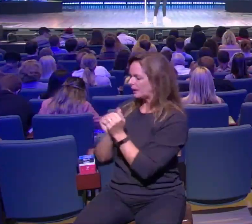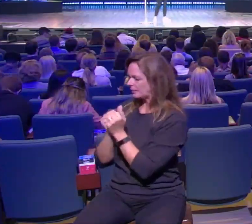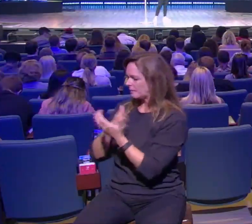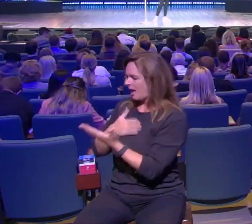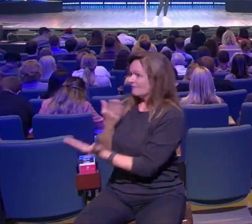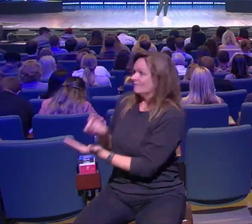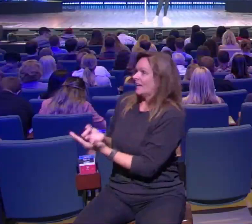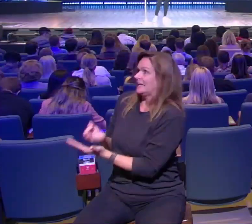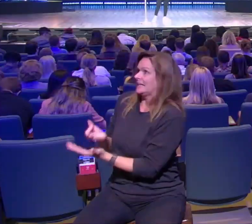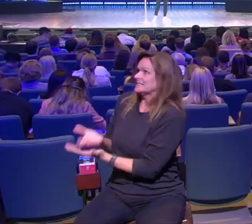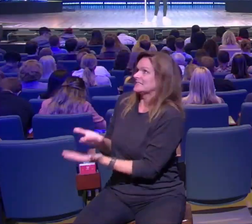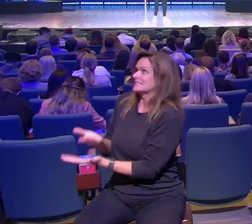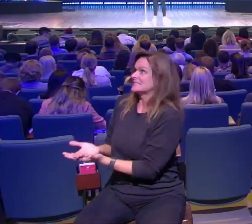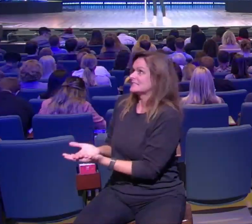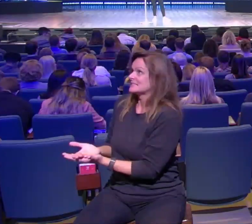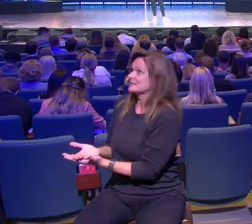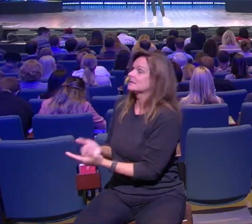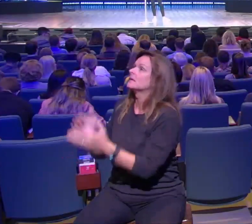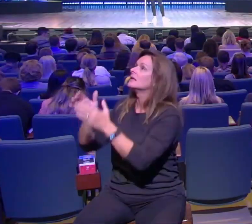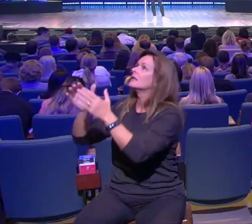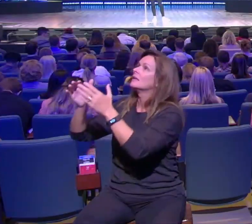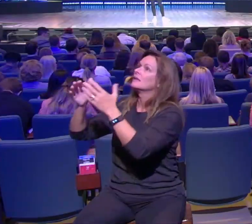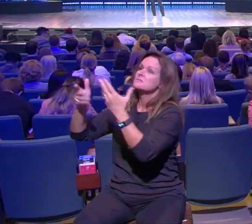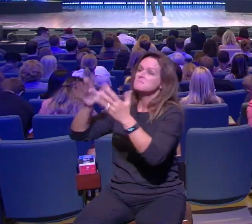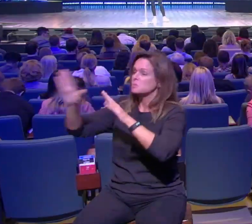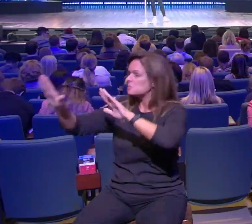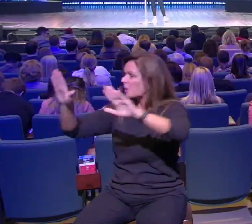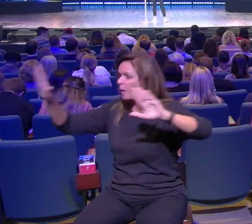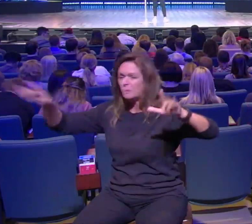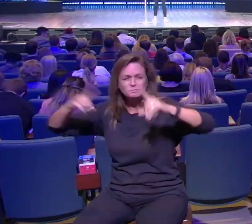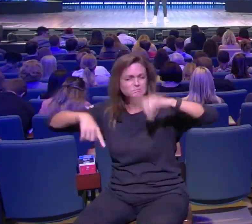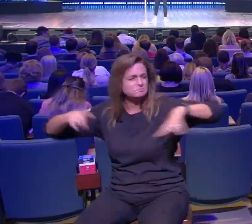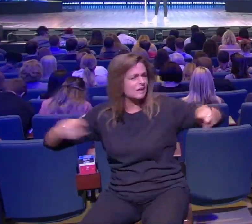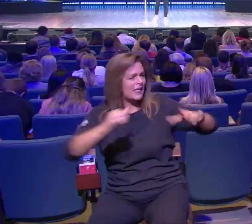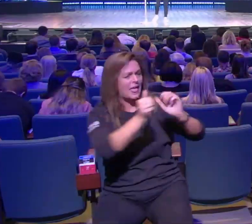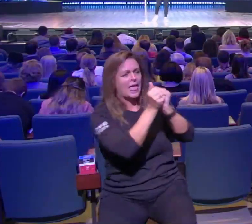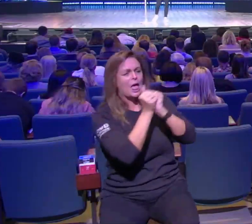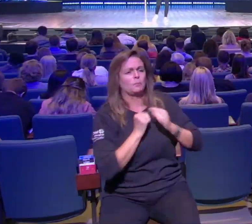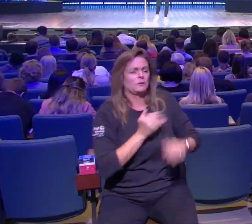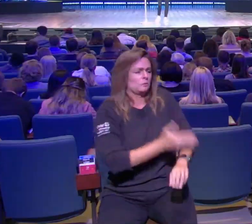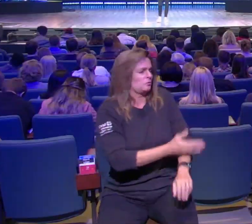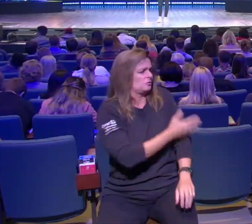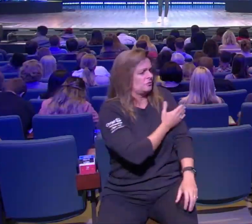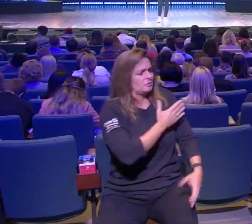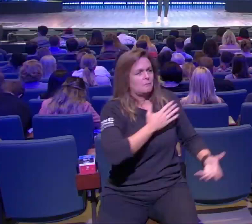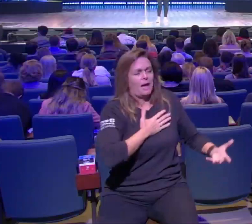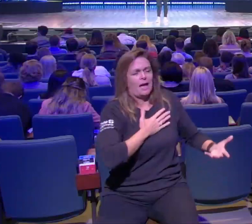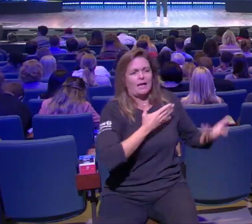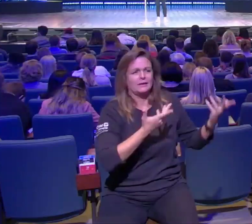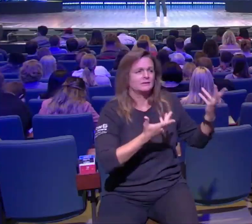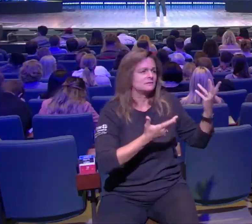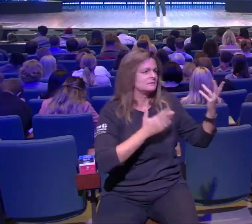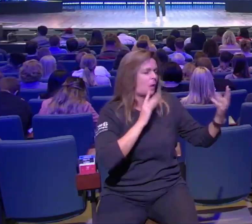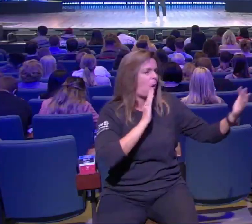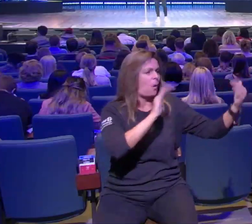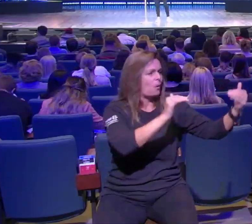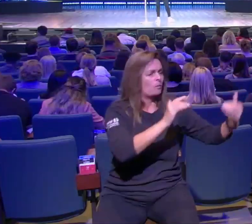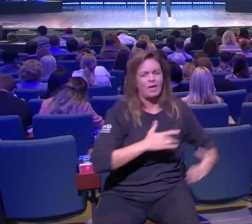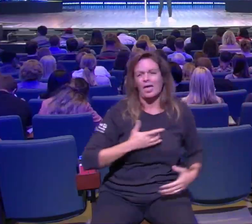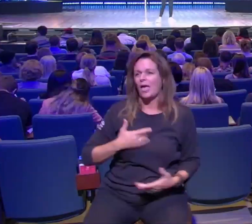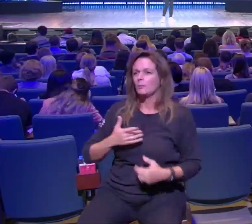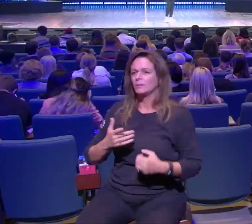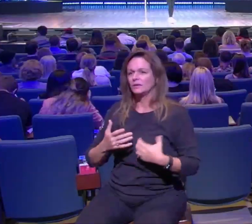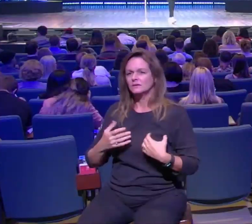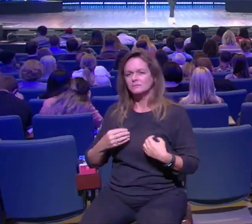more that God is going to give us. We have to be prepared that God's going to give you more than what you're asking for. And see,